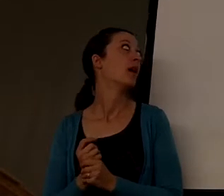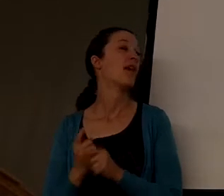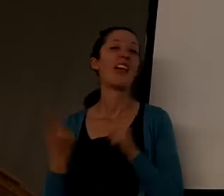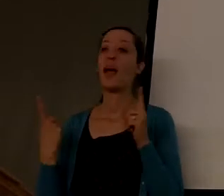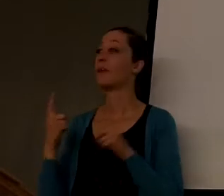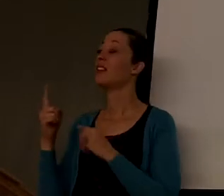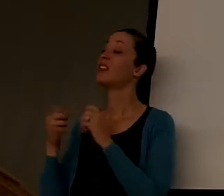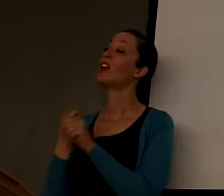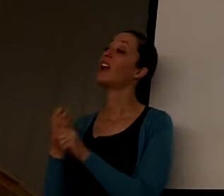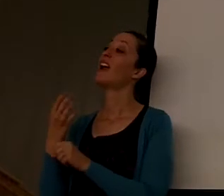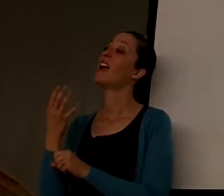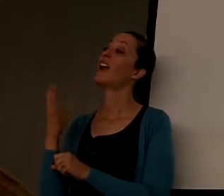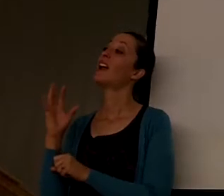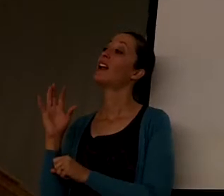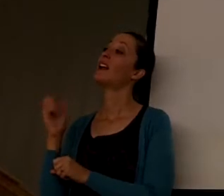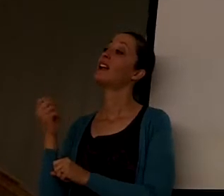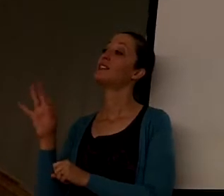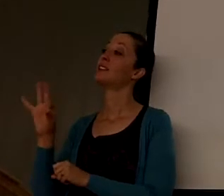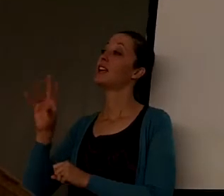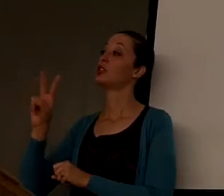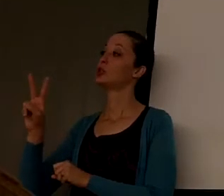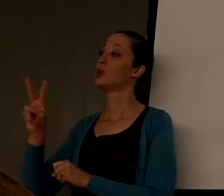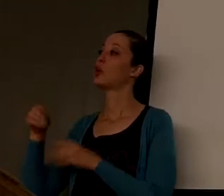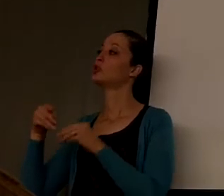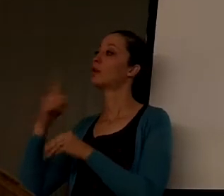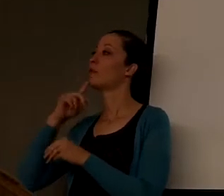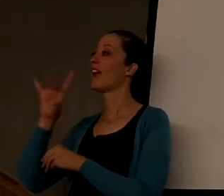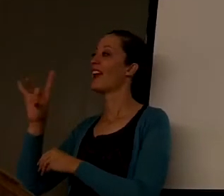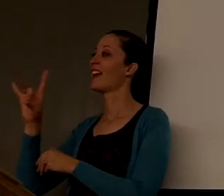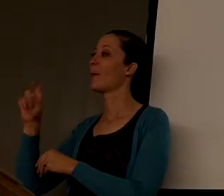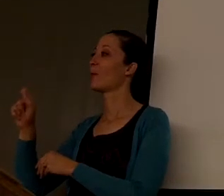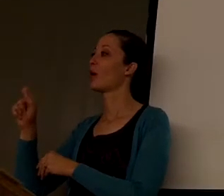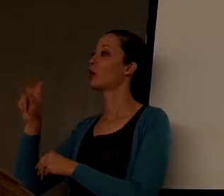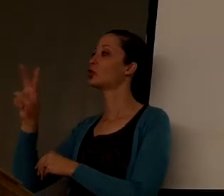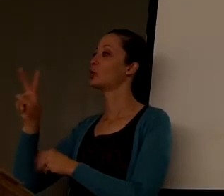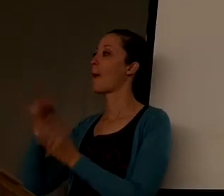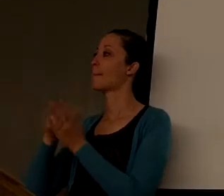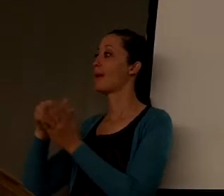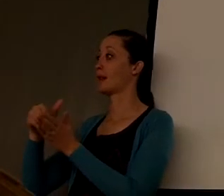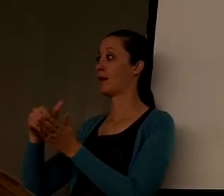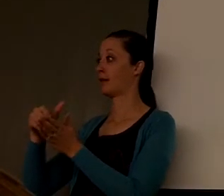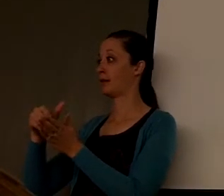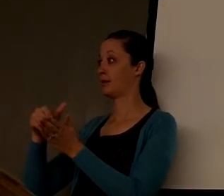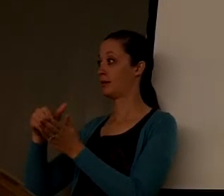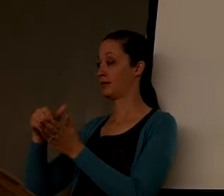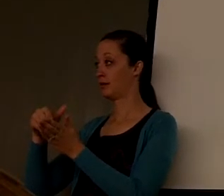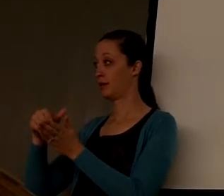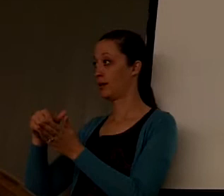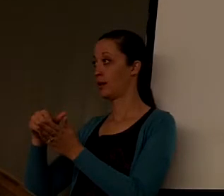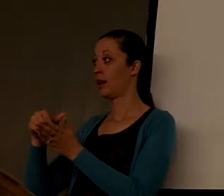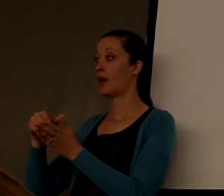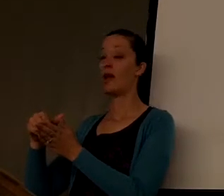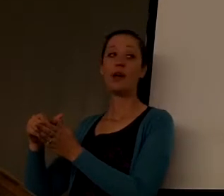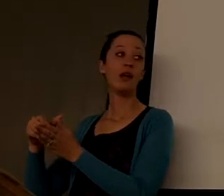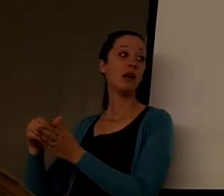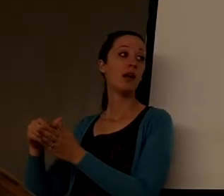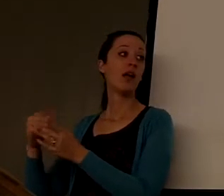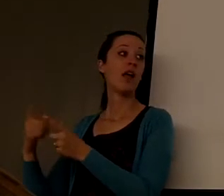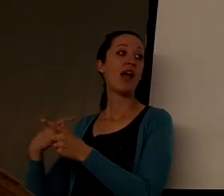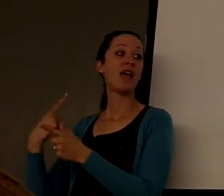for $88.2 million and held the record for about 12 years until the Picasso, The Boy with the Pipe, sold